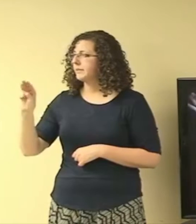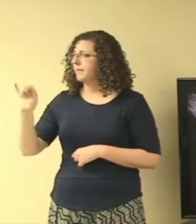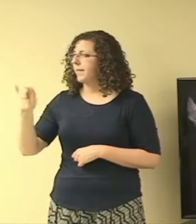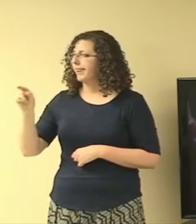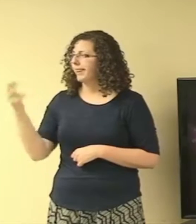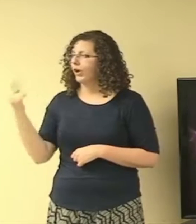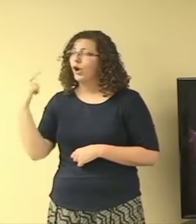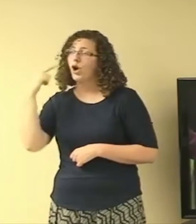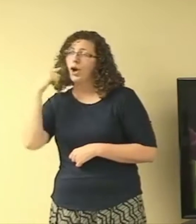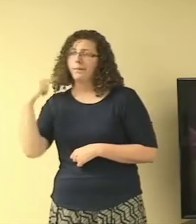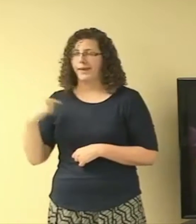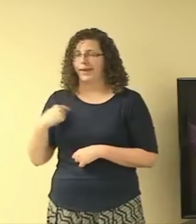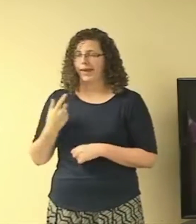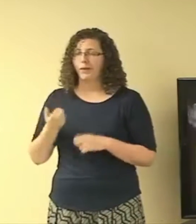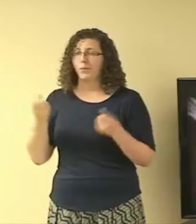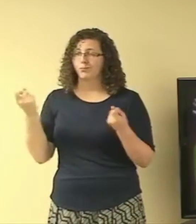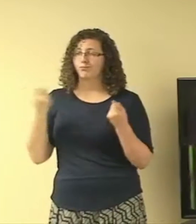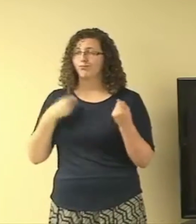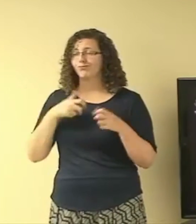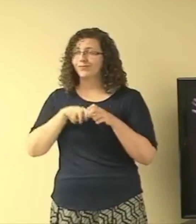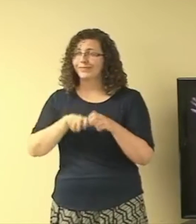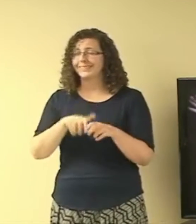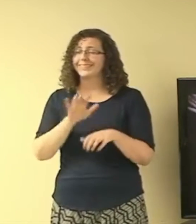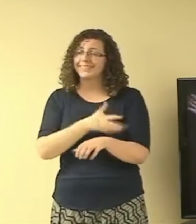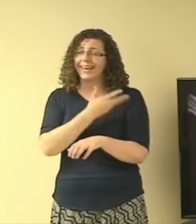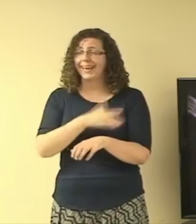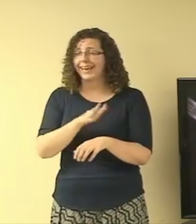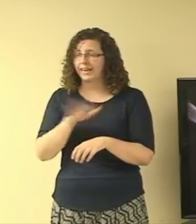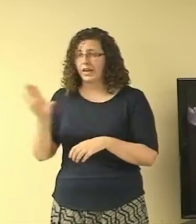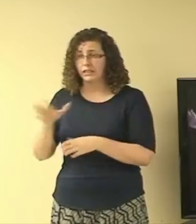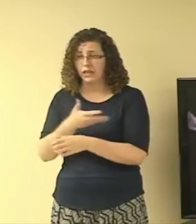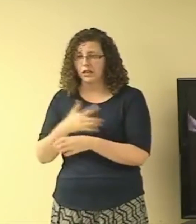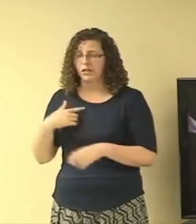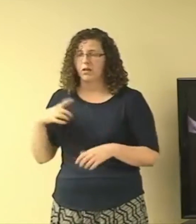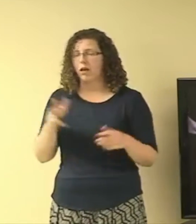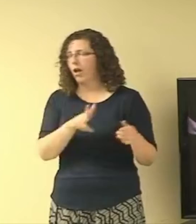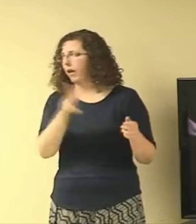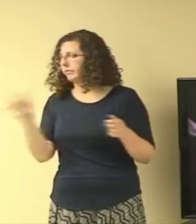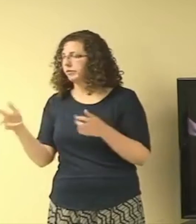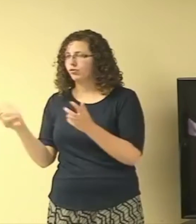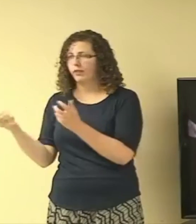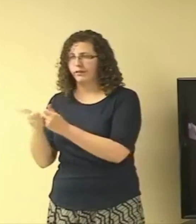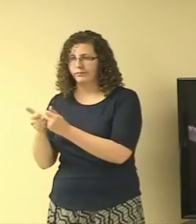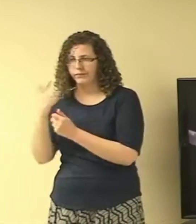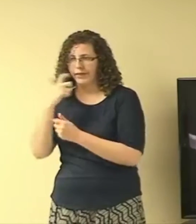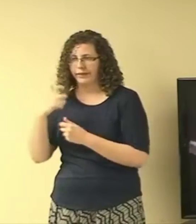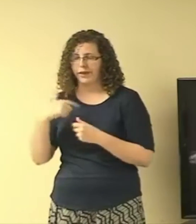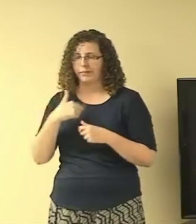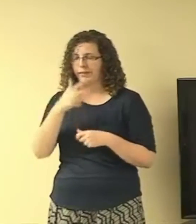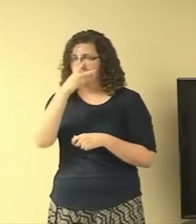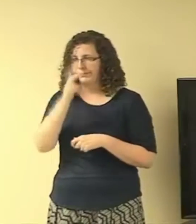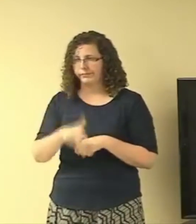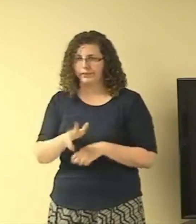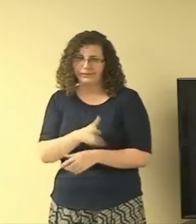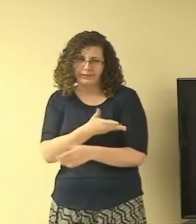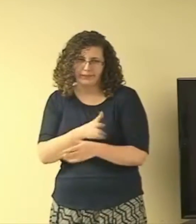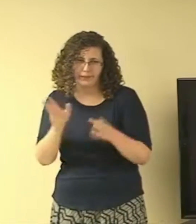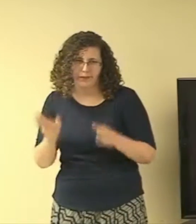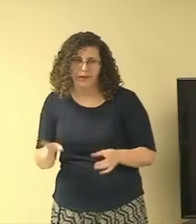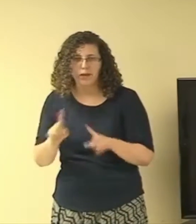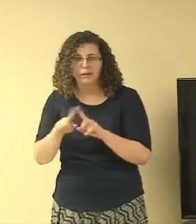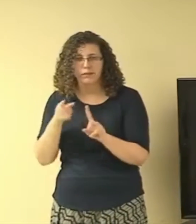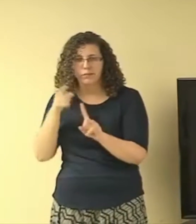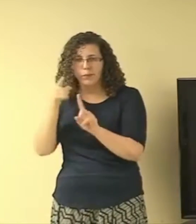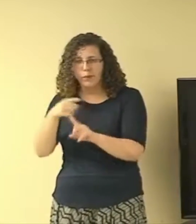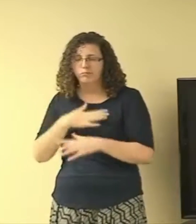laughing. But I love singing his songs. I love singing that stuff. Ah, it's wonderful. And